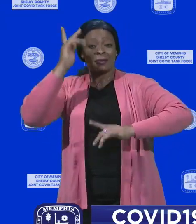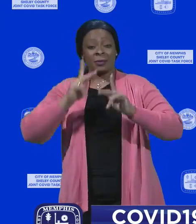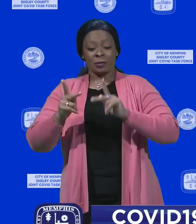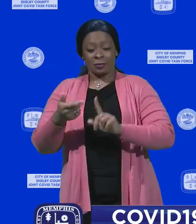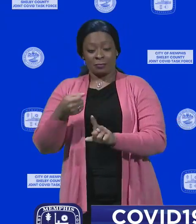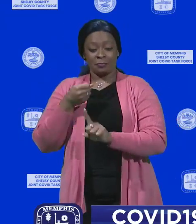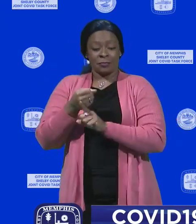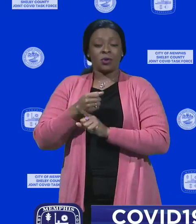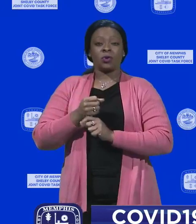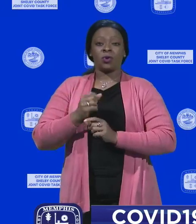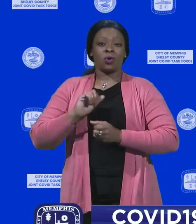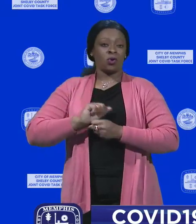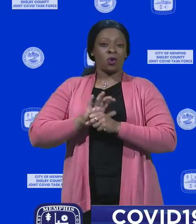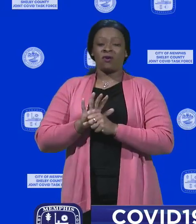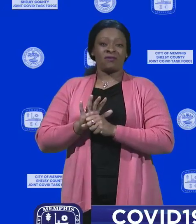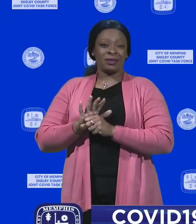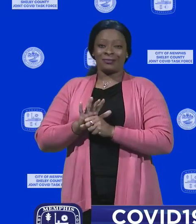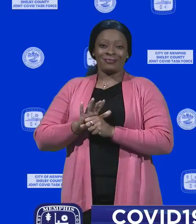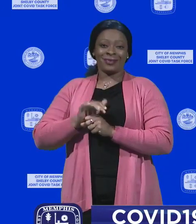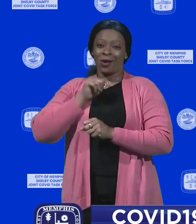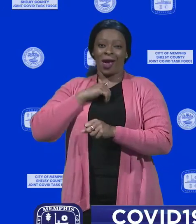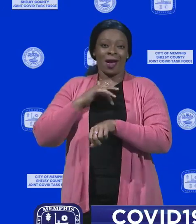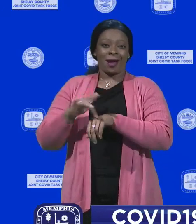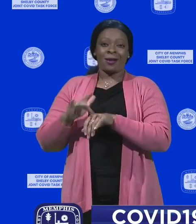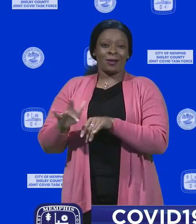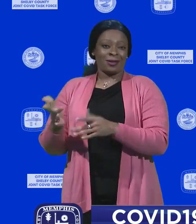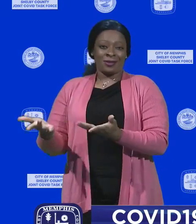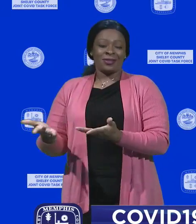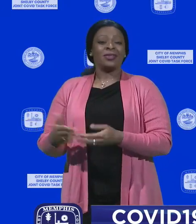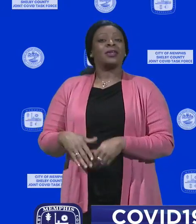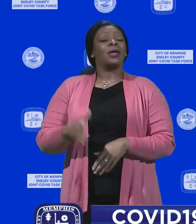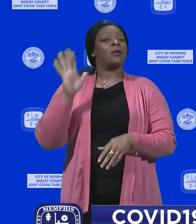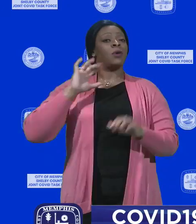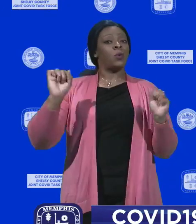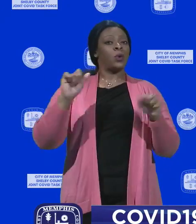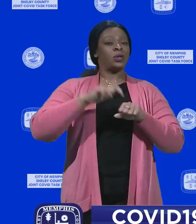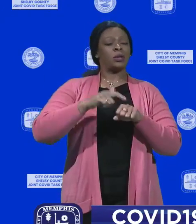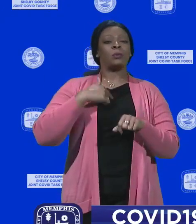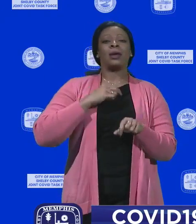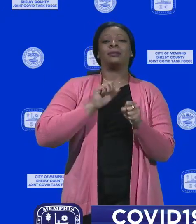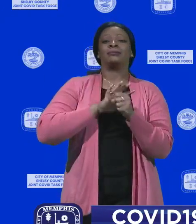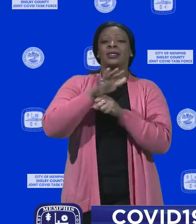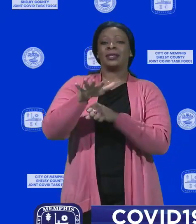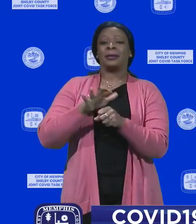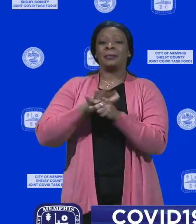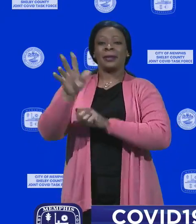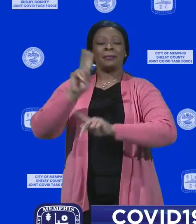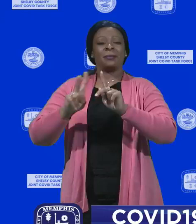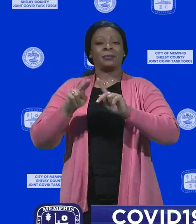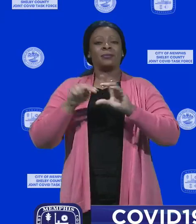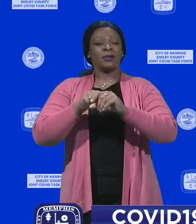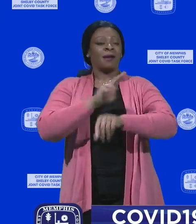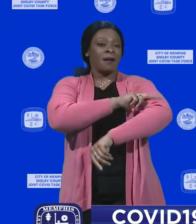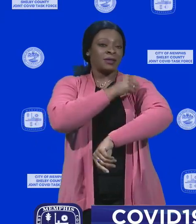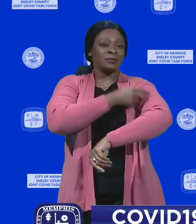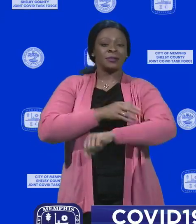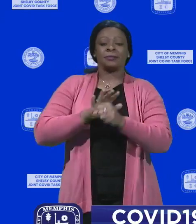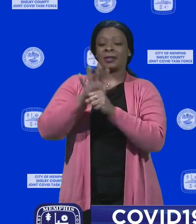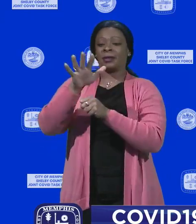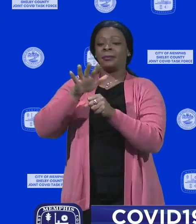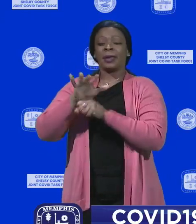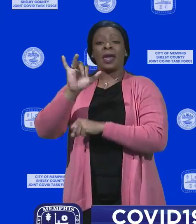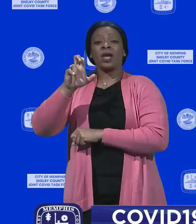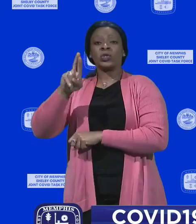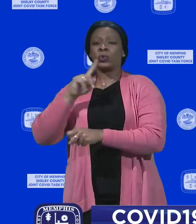COVID. You'll recall back in the winter time, we had hundreds and hundreds of people in the hospital, and our ICUs were very